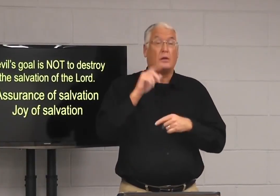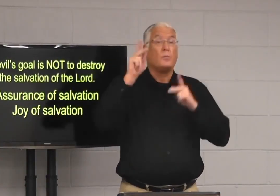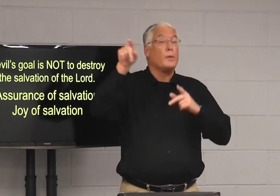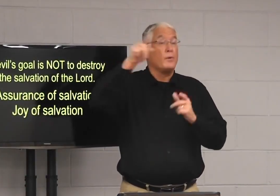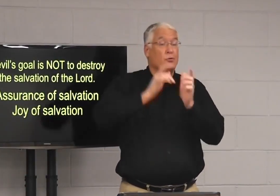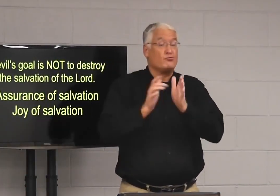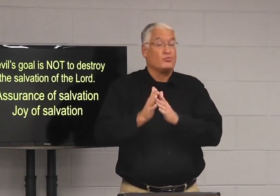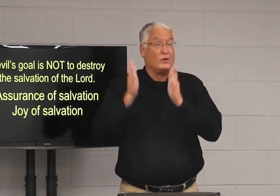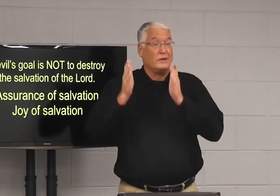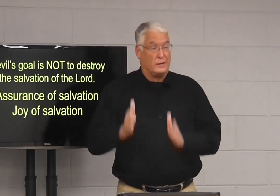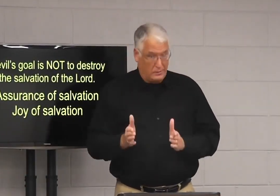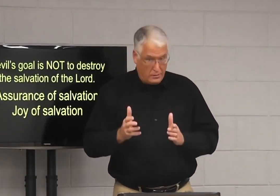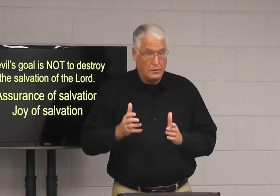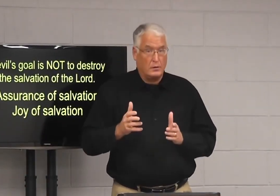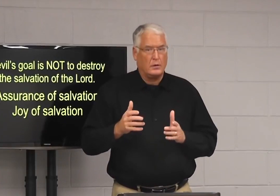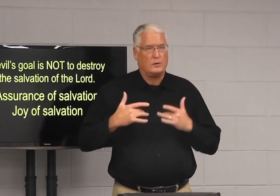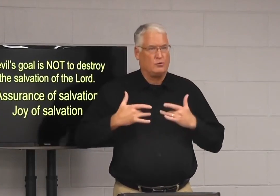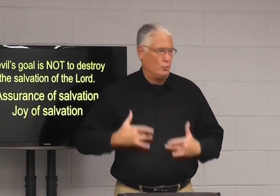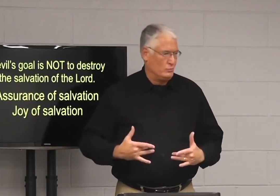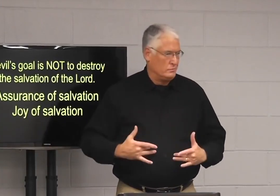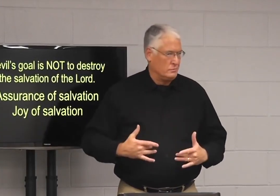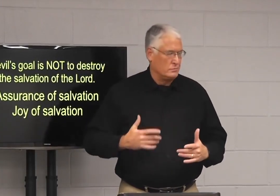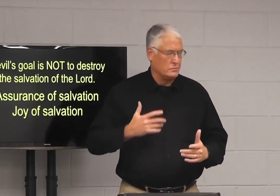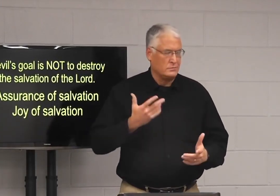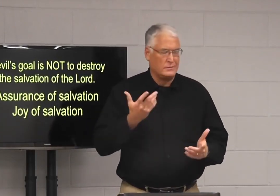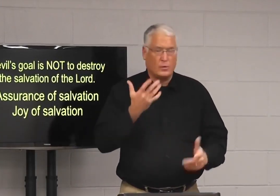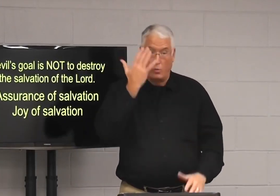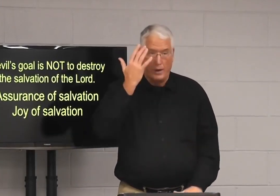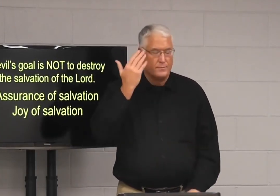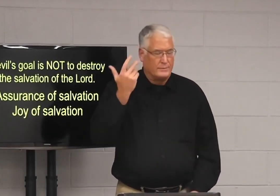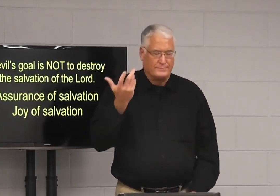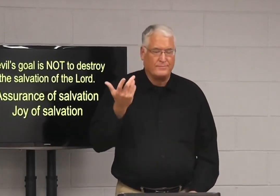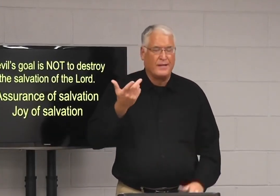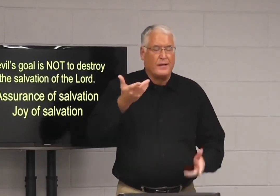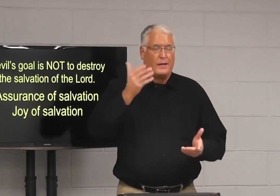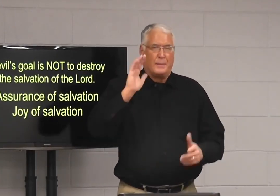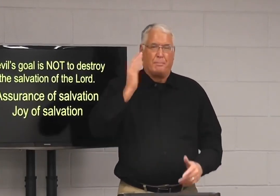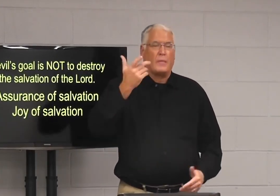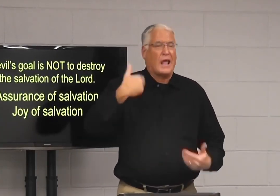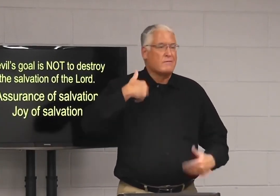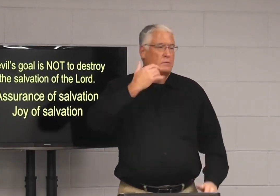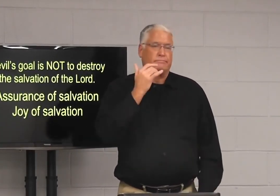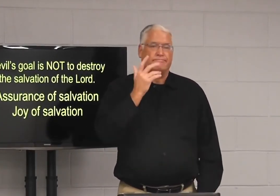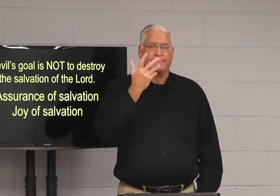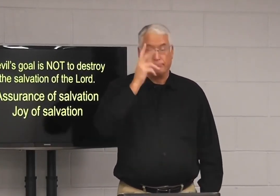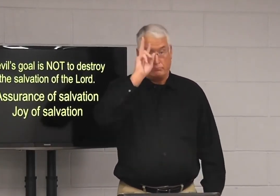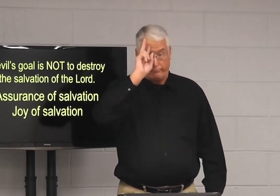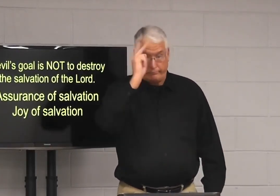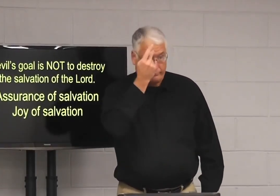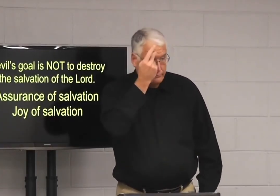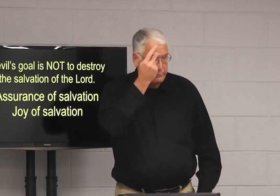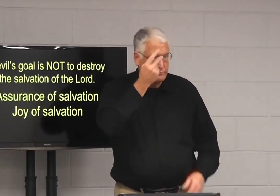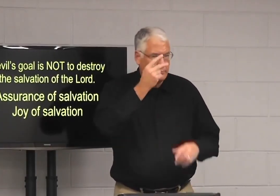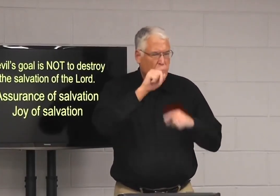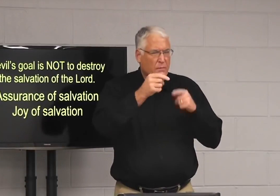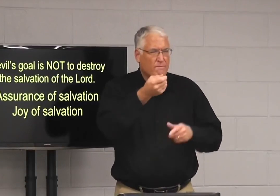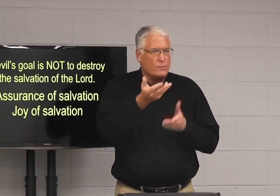So today, there are Christians who are depressed because they appear to have